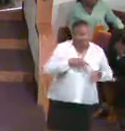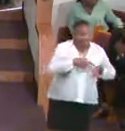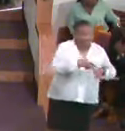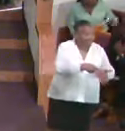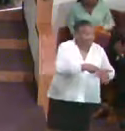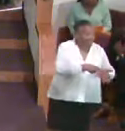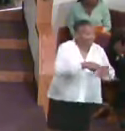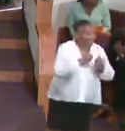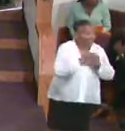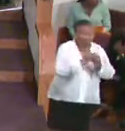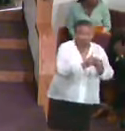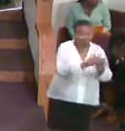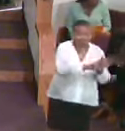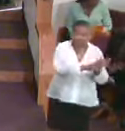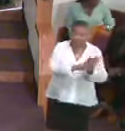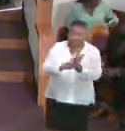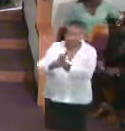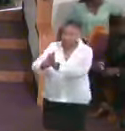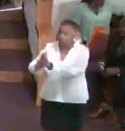the ushers around?